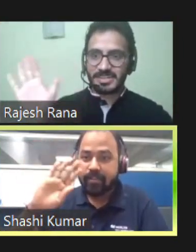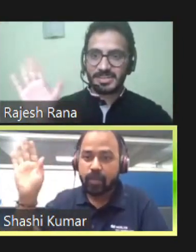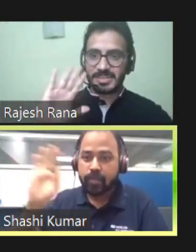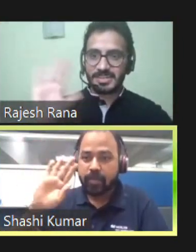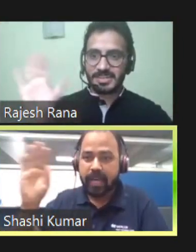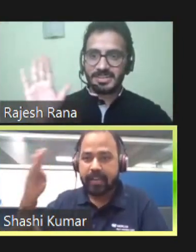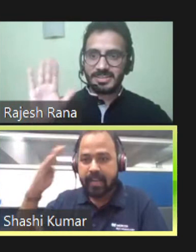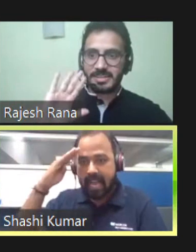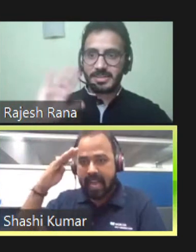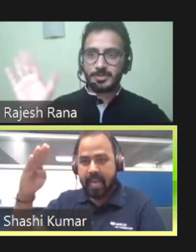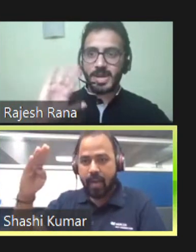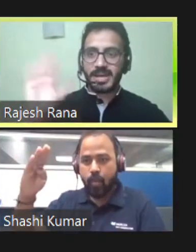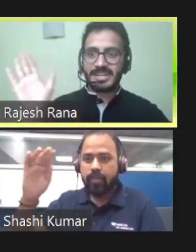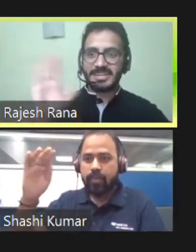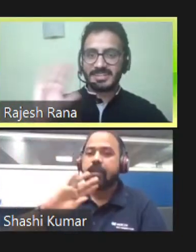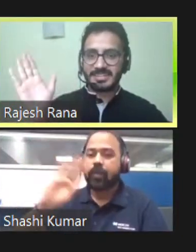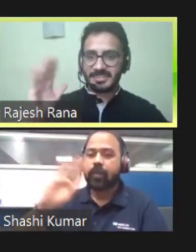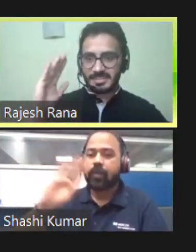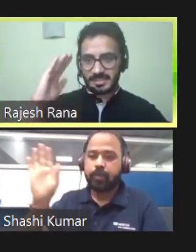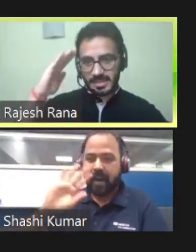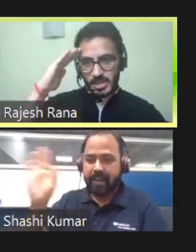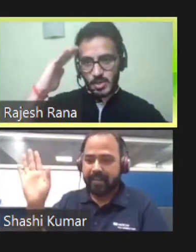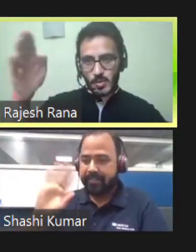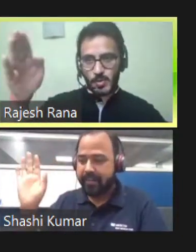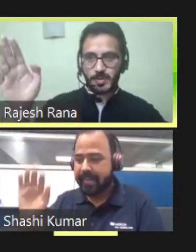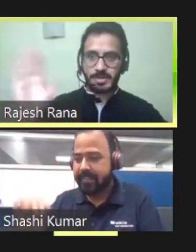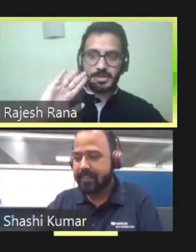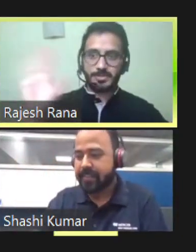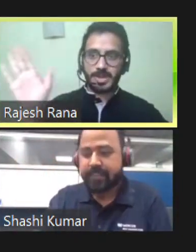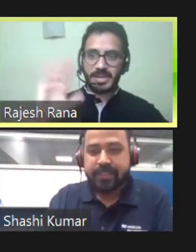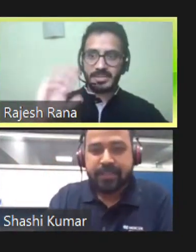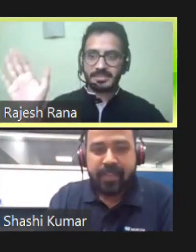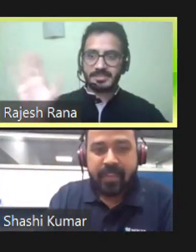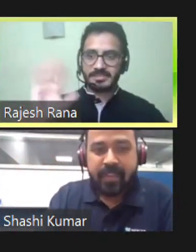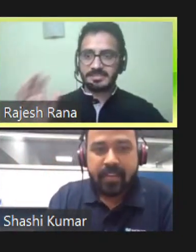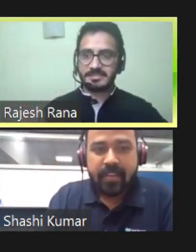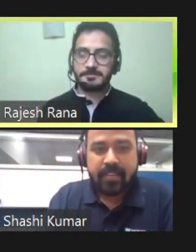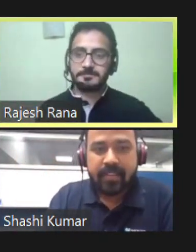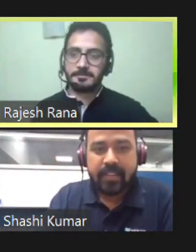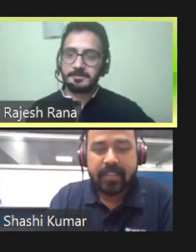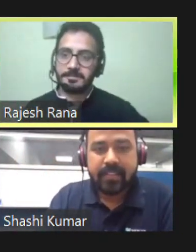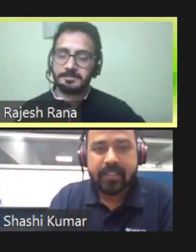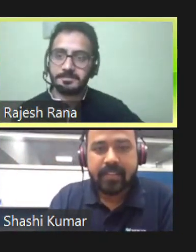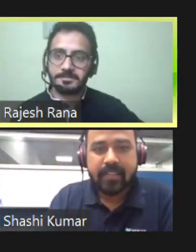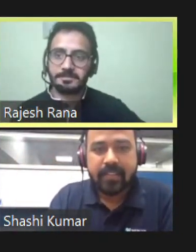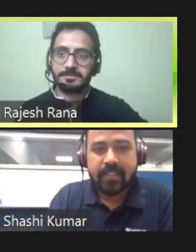sign for the goodbye. Hello. Goodbye. Hello. Right. Goodbye.